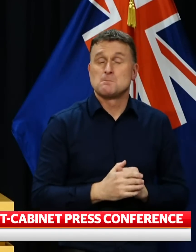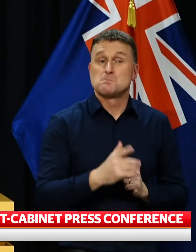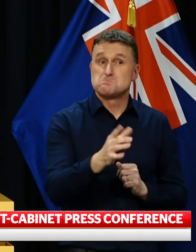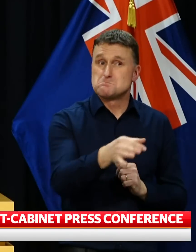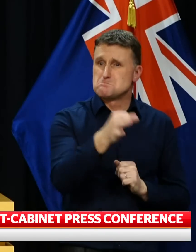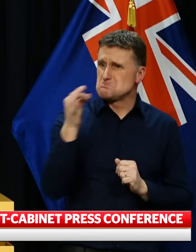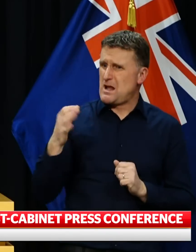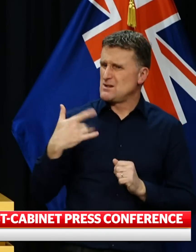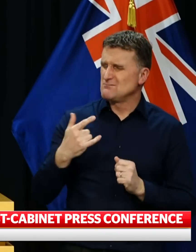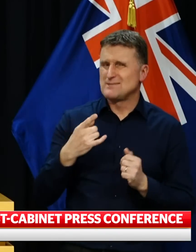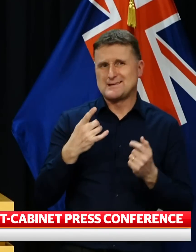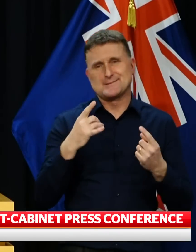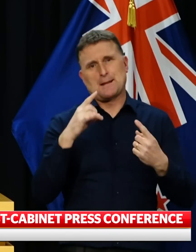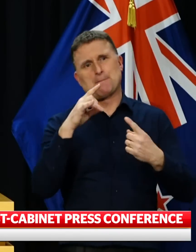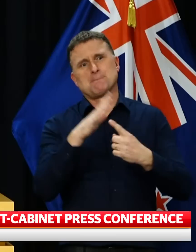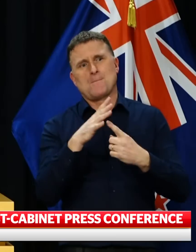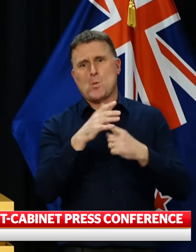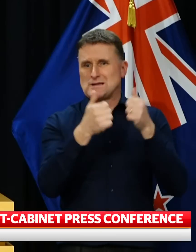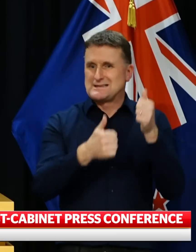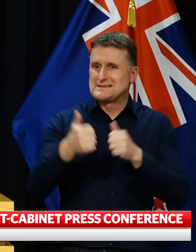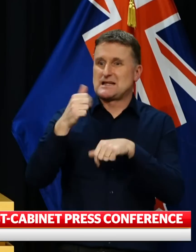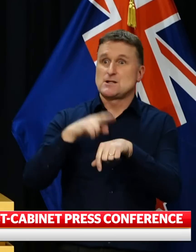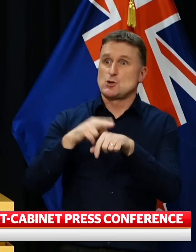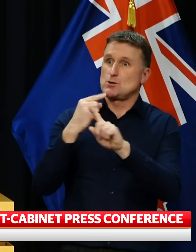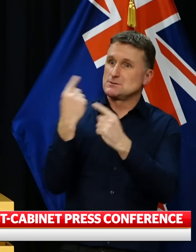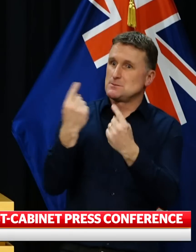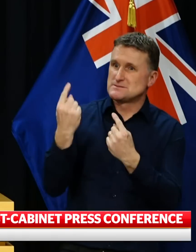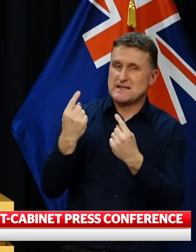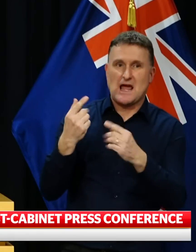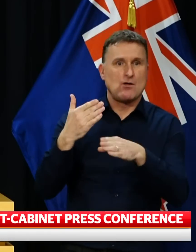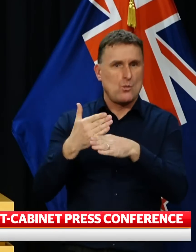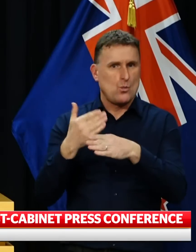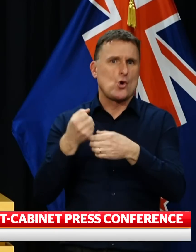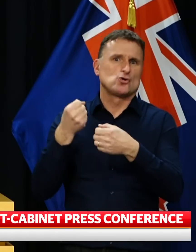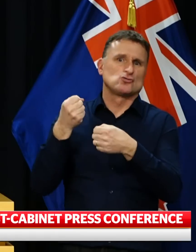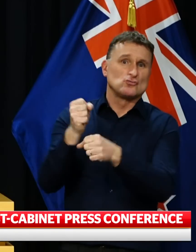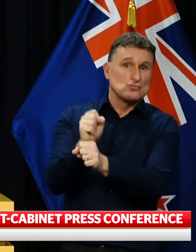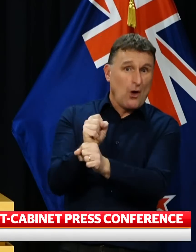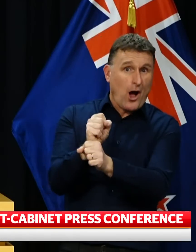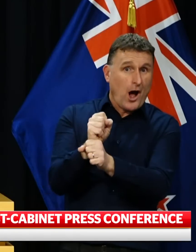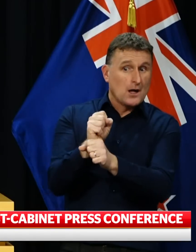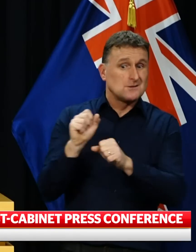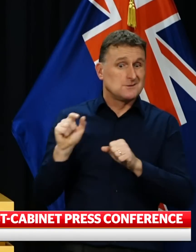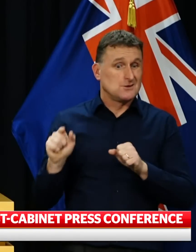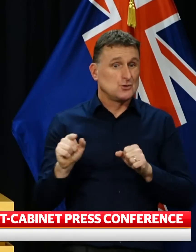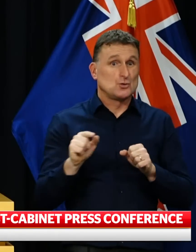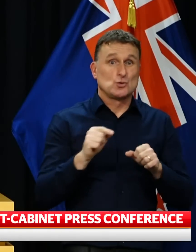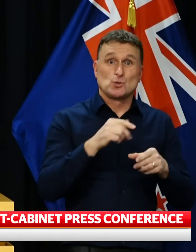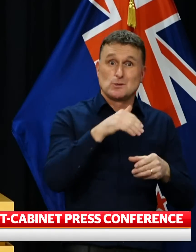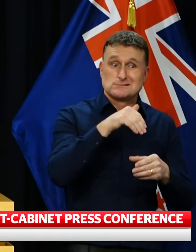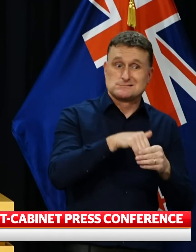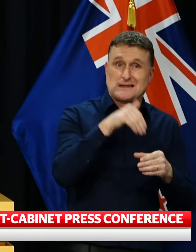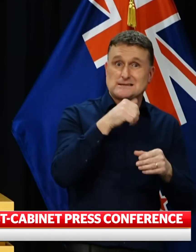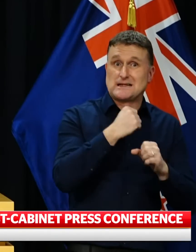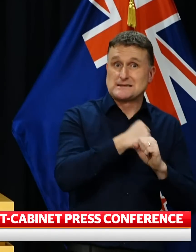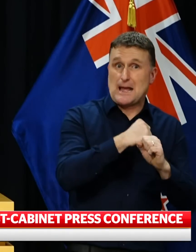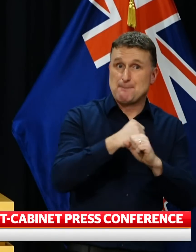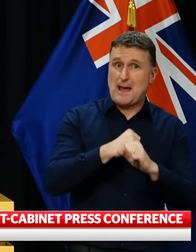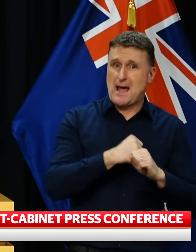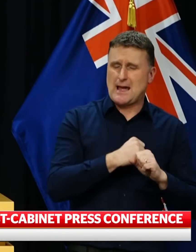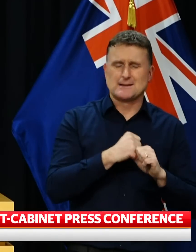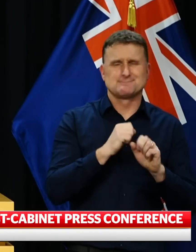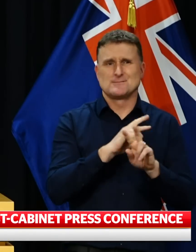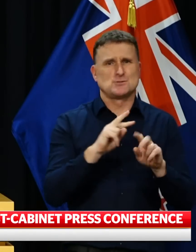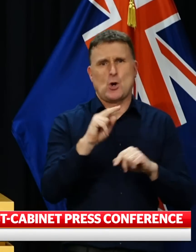Because obviously having senior doctors striking you at a time when you're trying to campaign is not a good look. I don't want to have senior doctors or any members of the